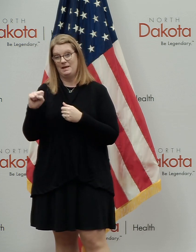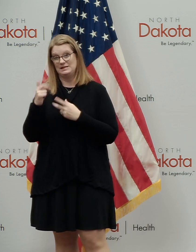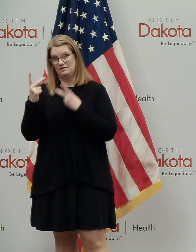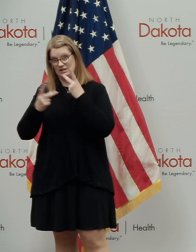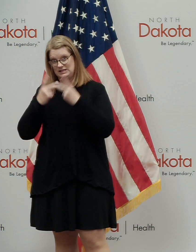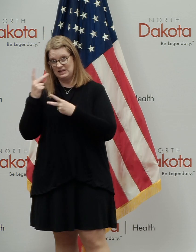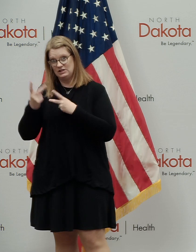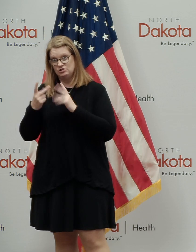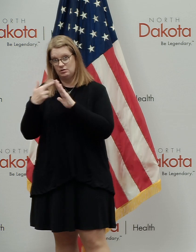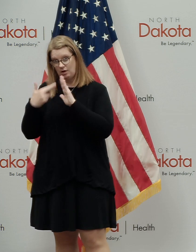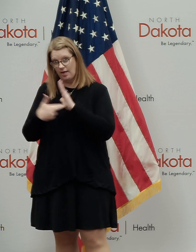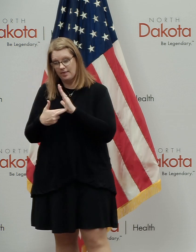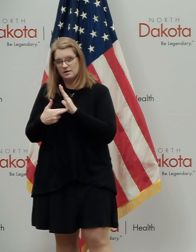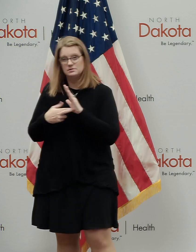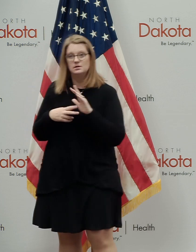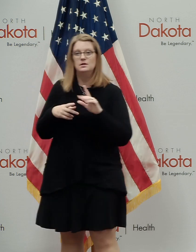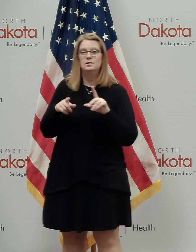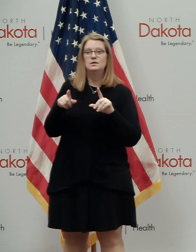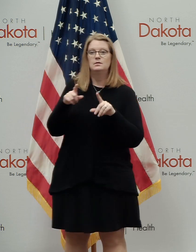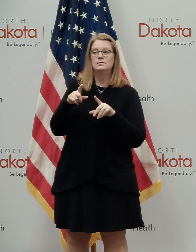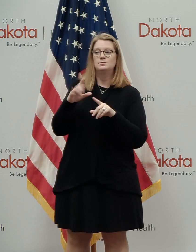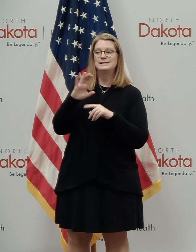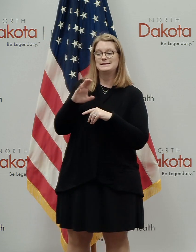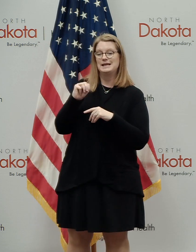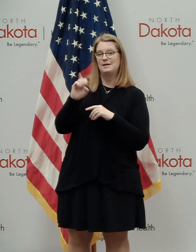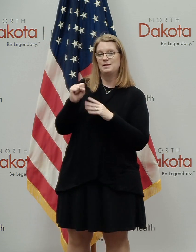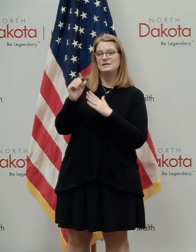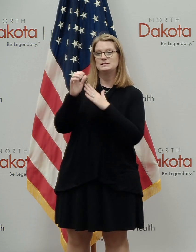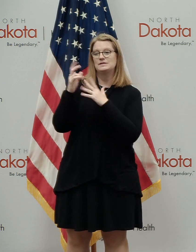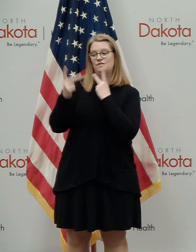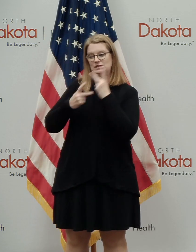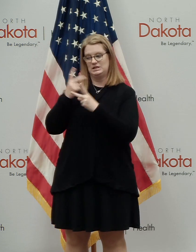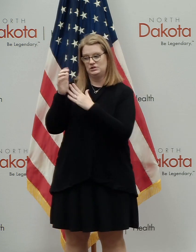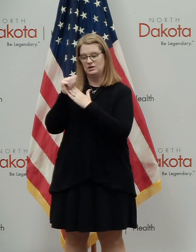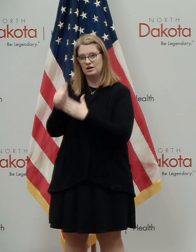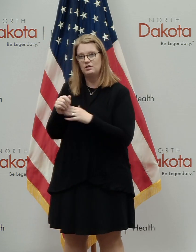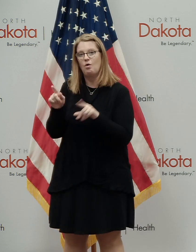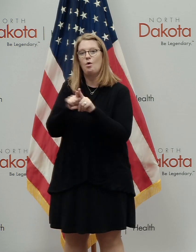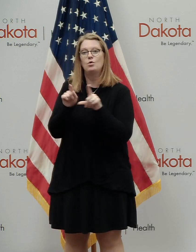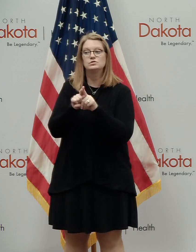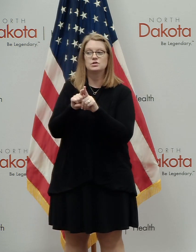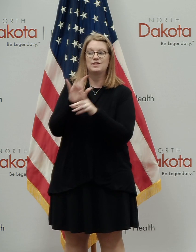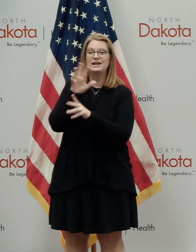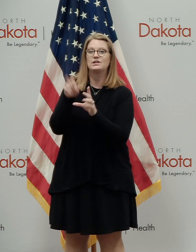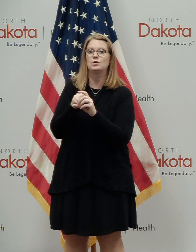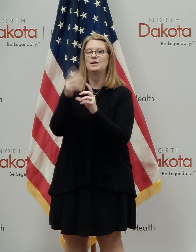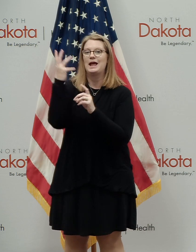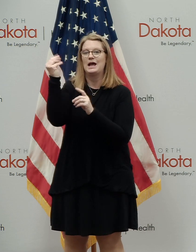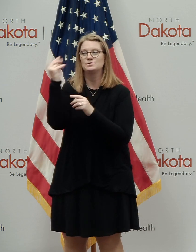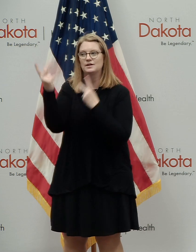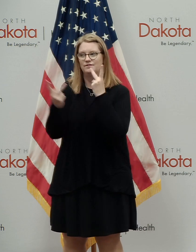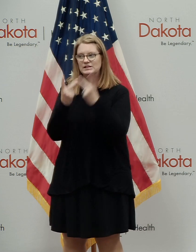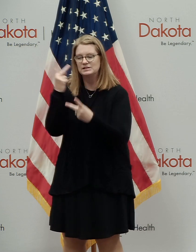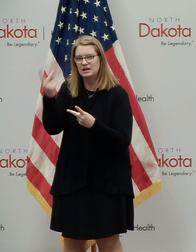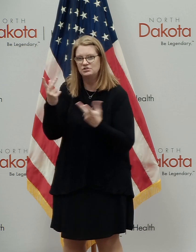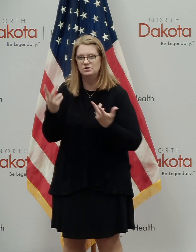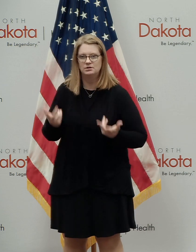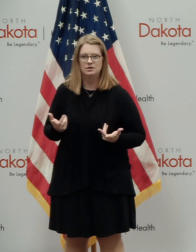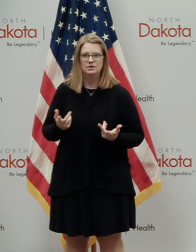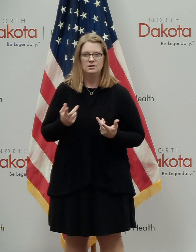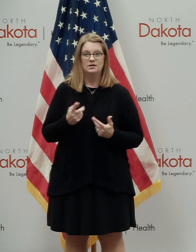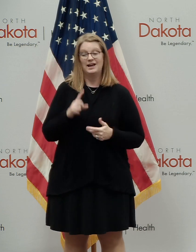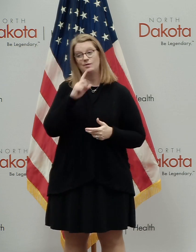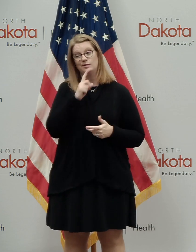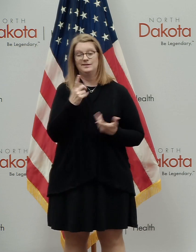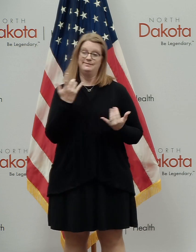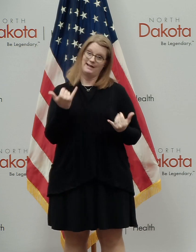visitation guidelines, but CMS visitation guidelines take into account outdoor visitation. I think we all know outdoor visitation soon will